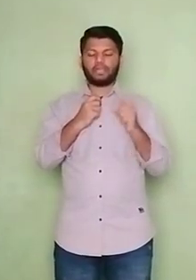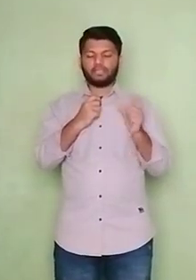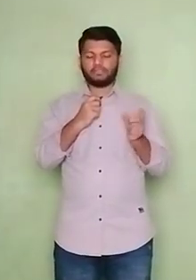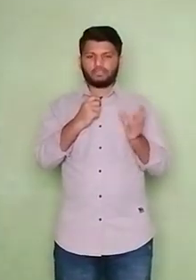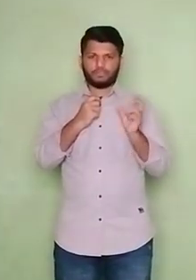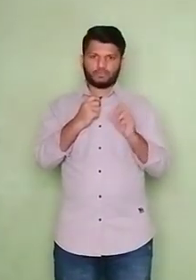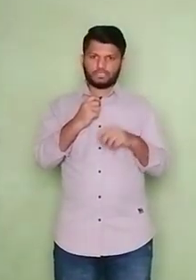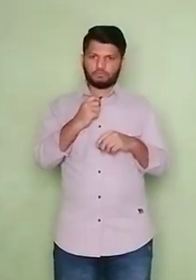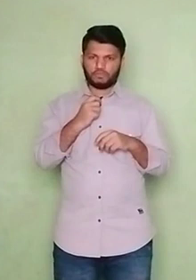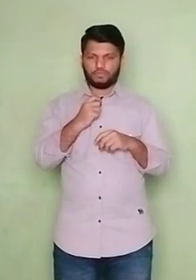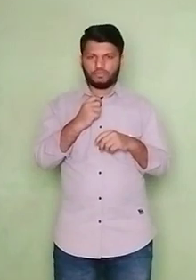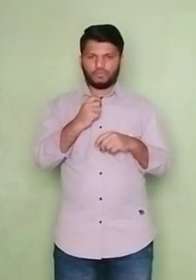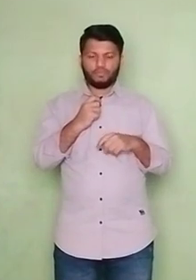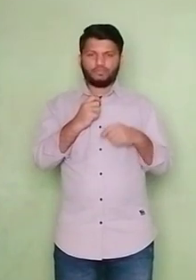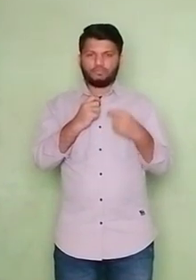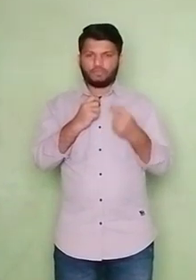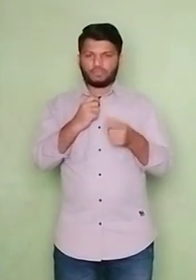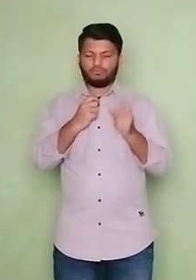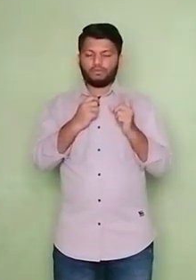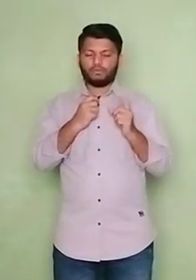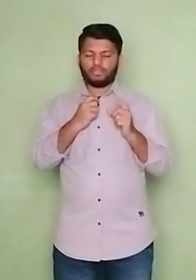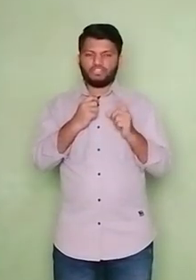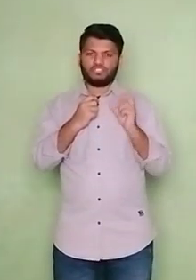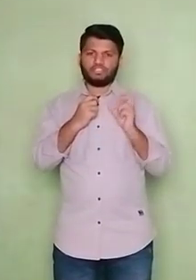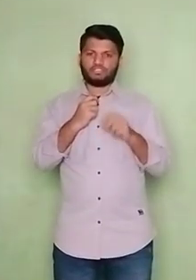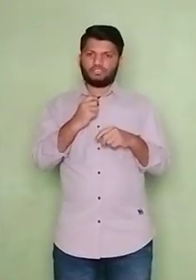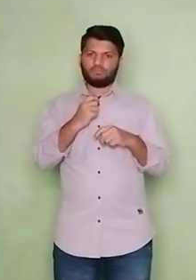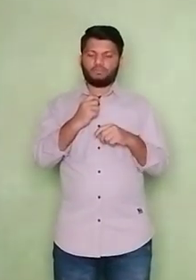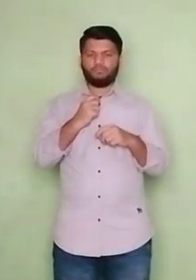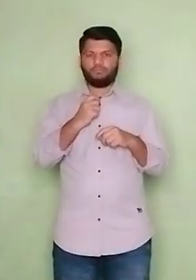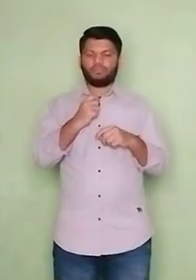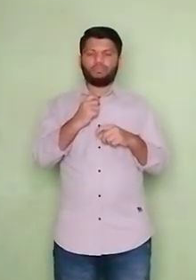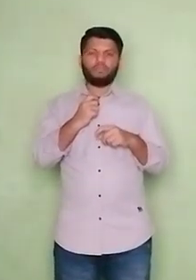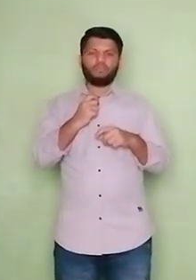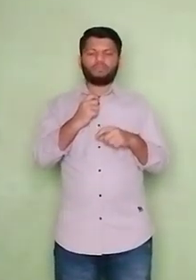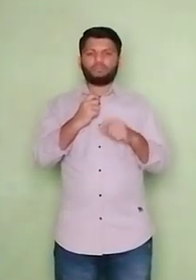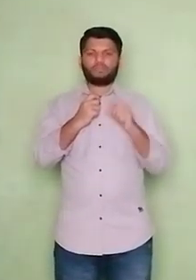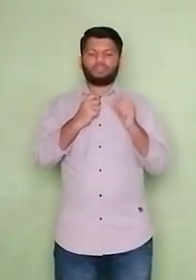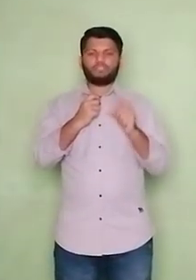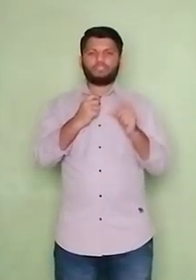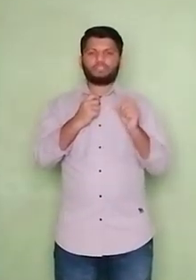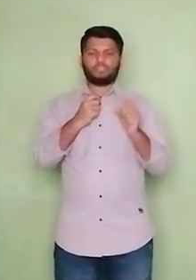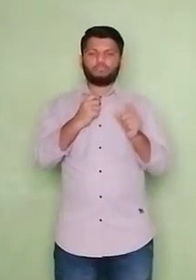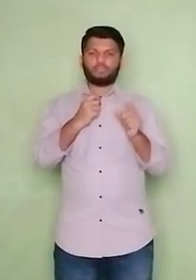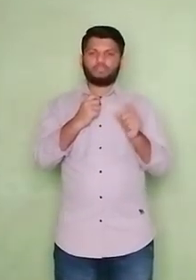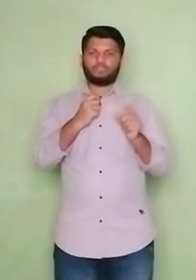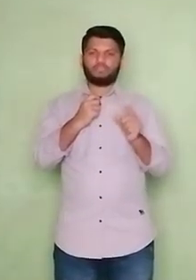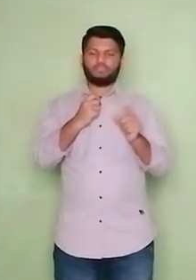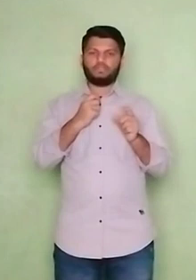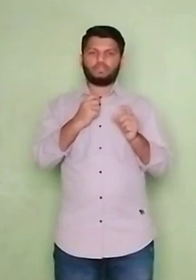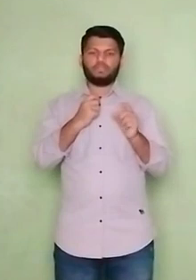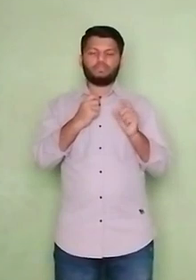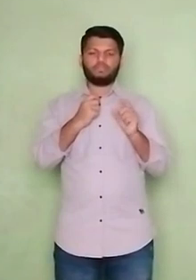and iterative statement. So first of all, conditional statement. So conditional statements,